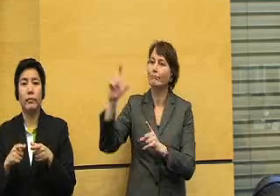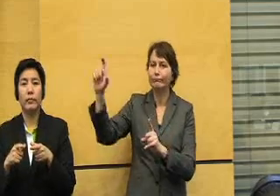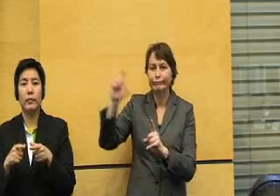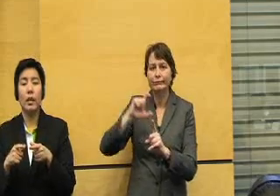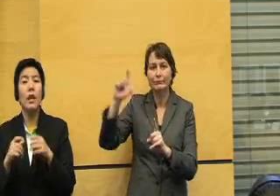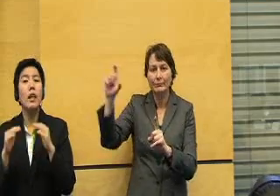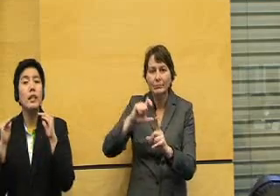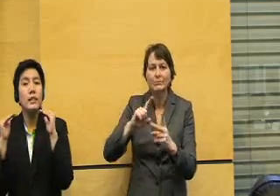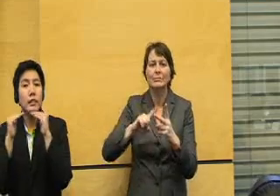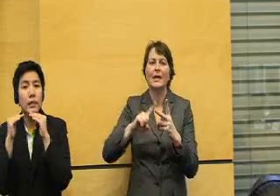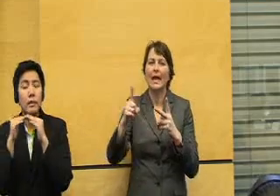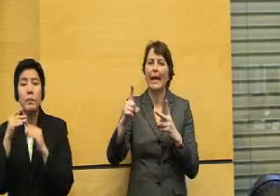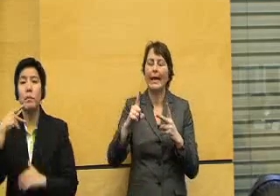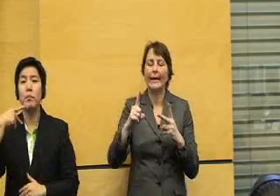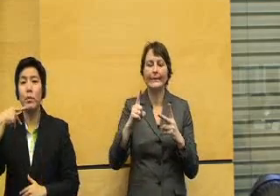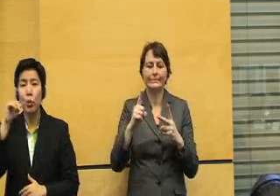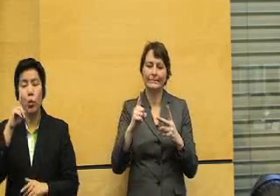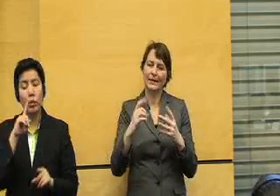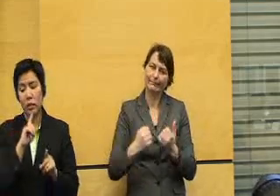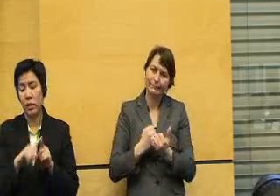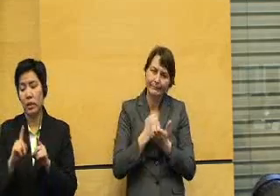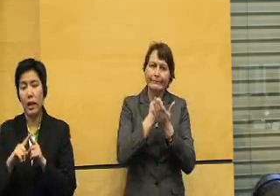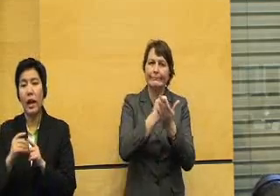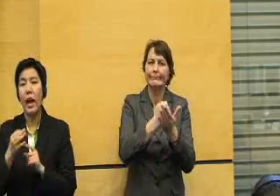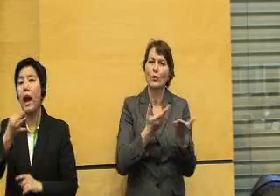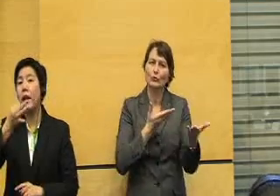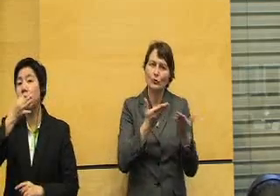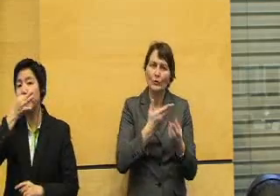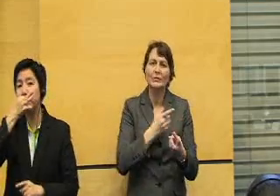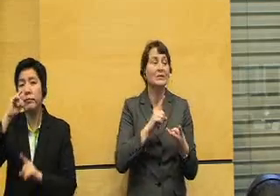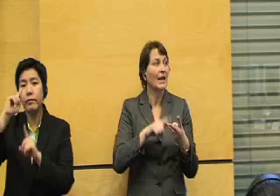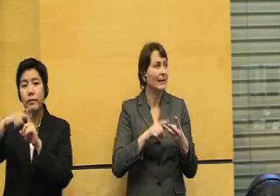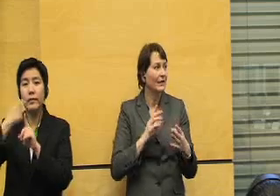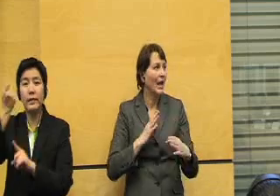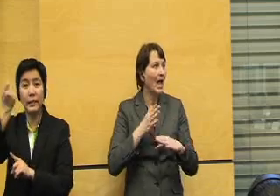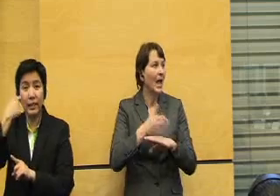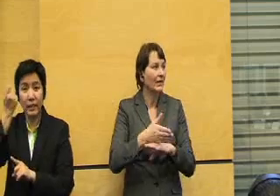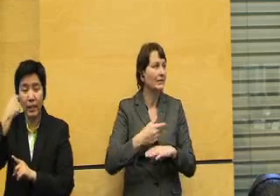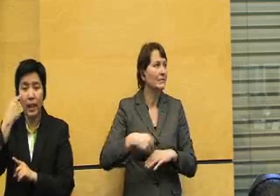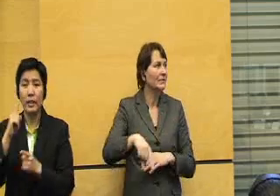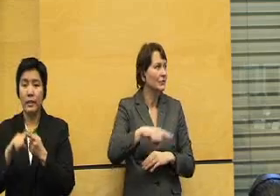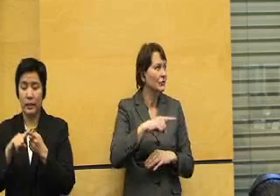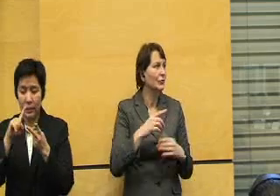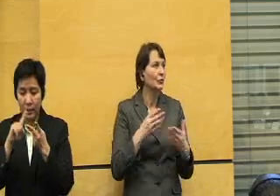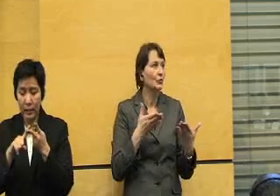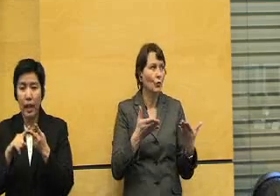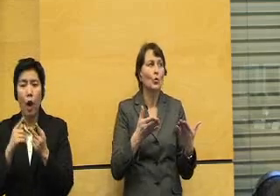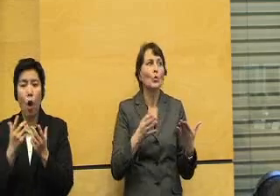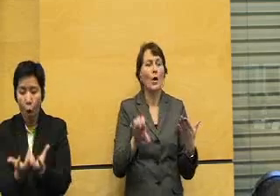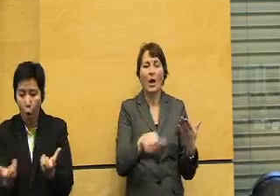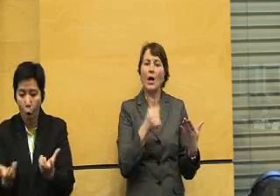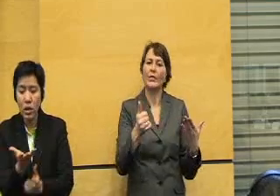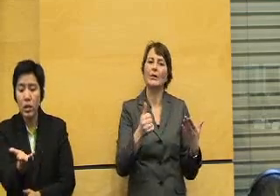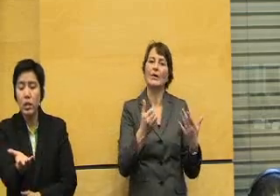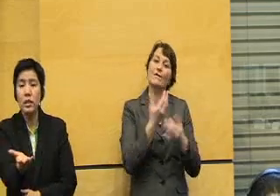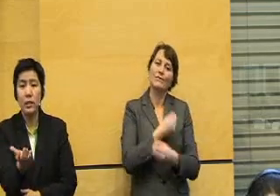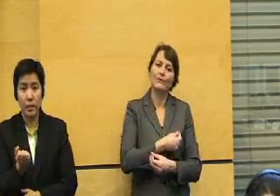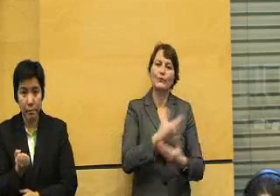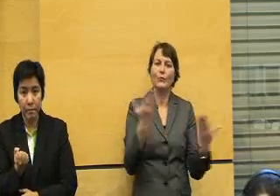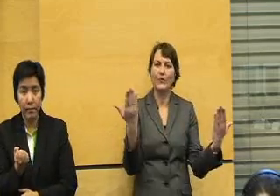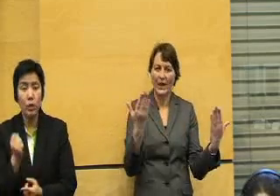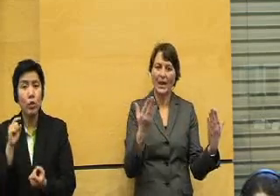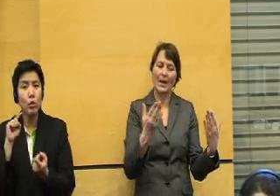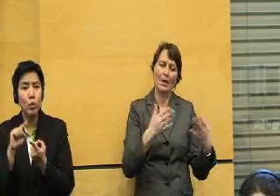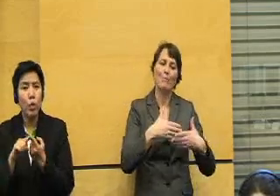rehabilitation service, and accessible devices, free standard public transportation, free